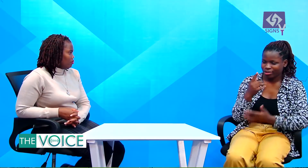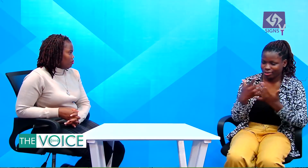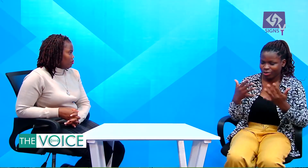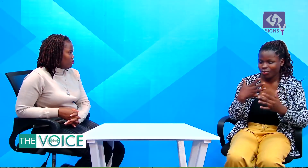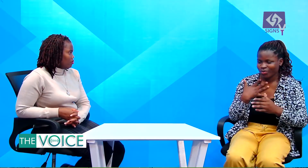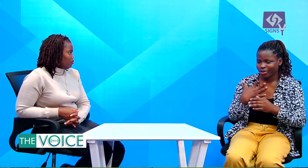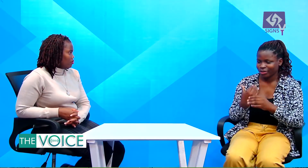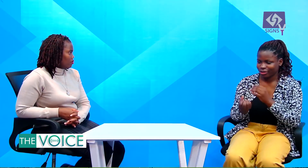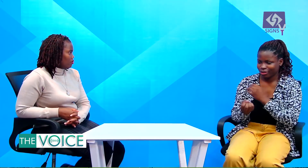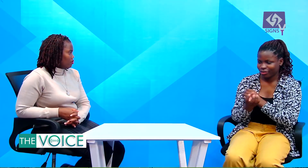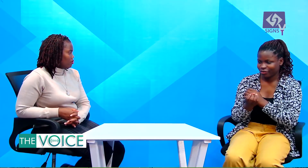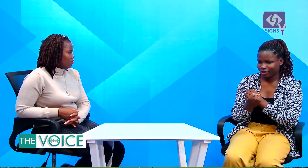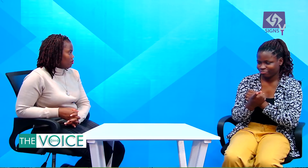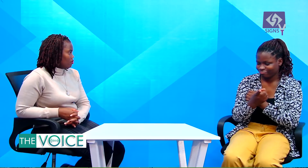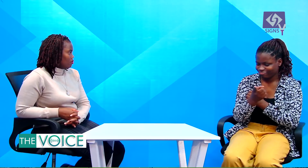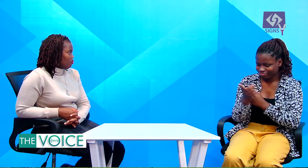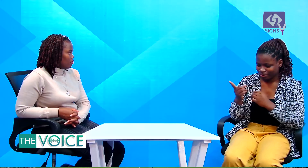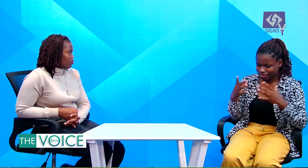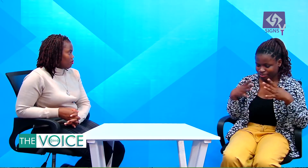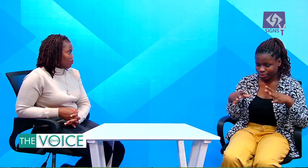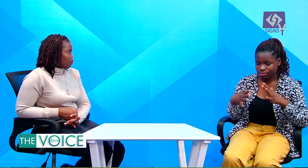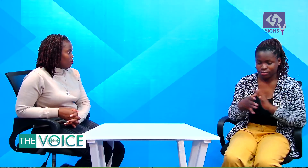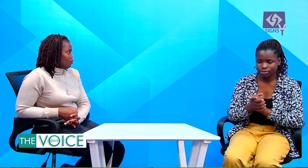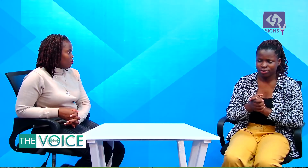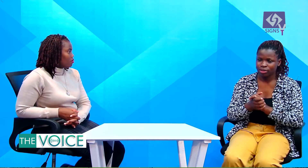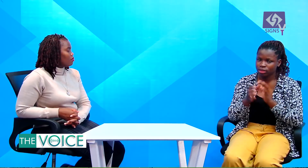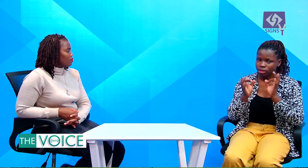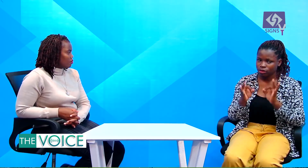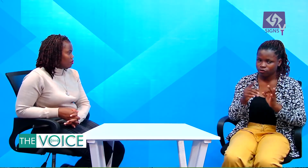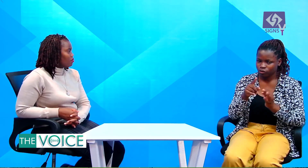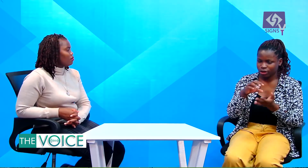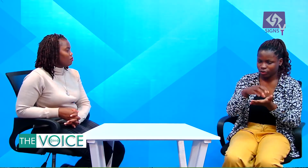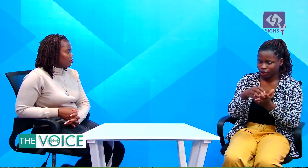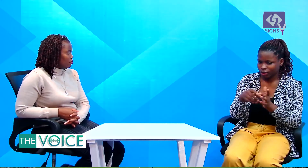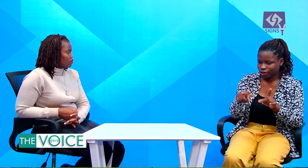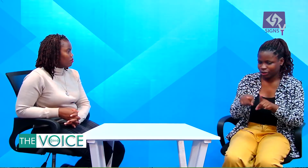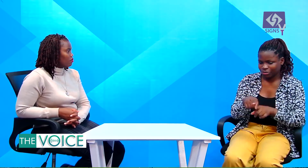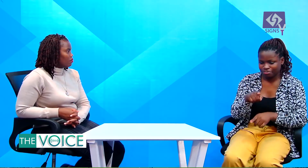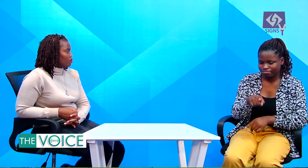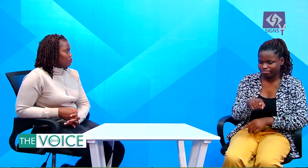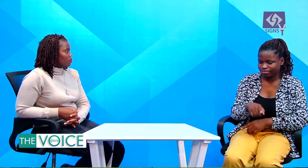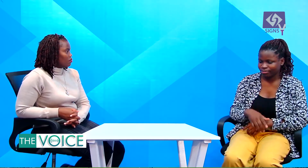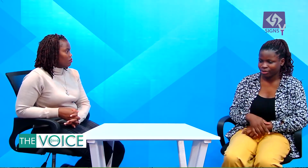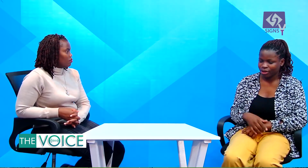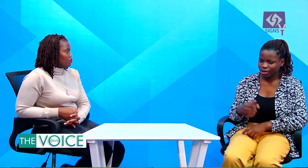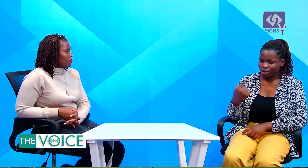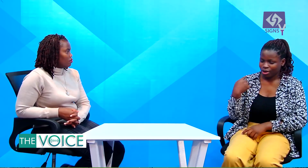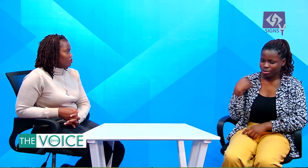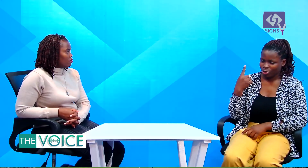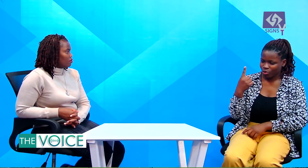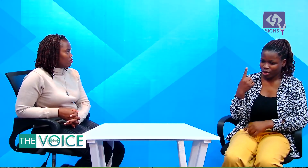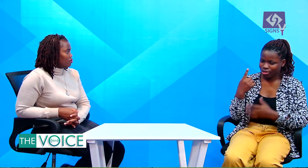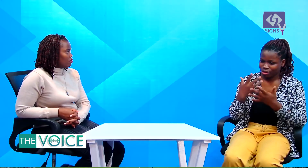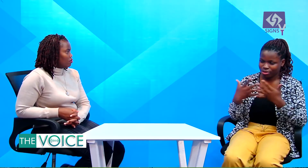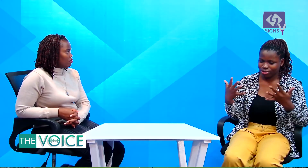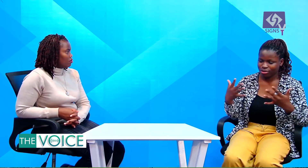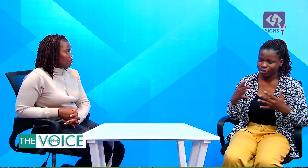me, one thing I always advise people is, in whatever